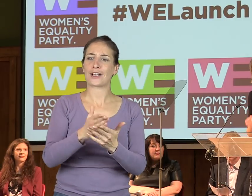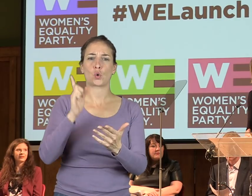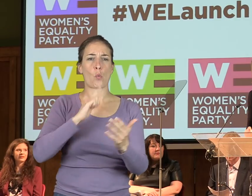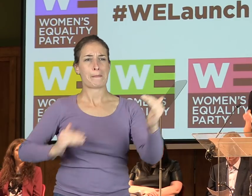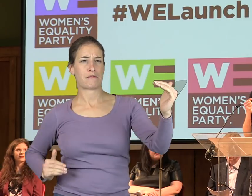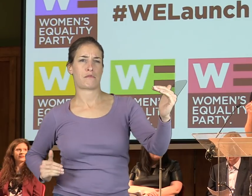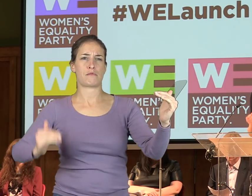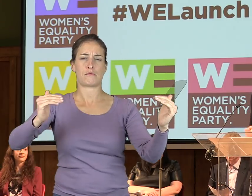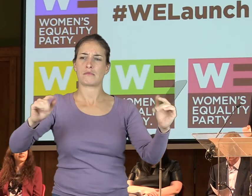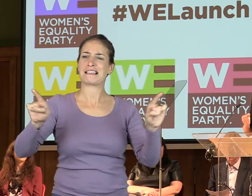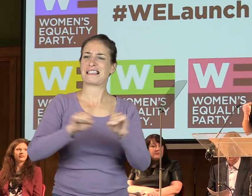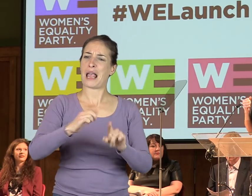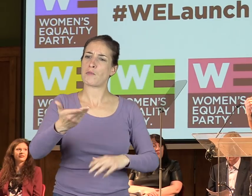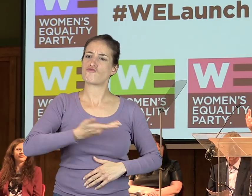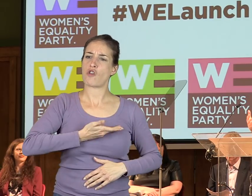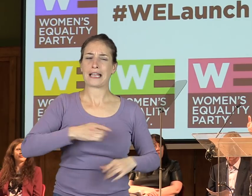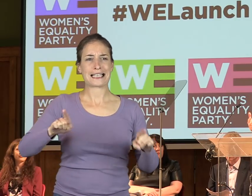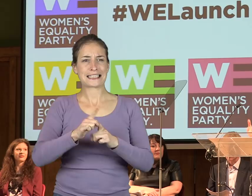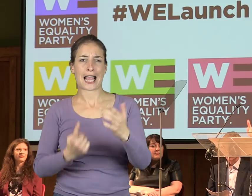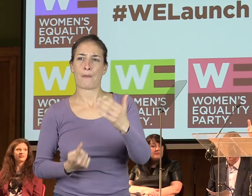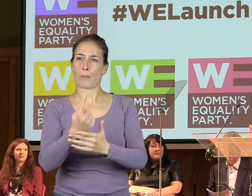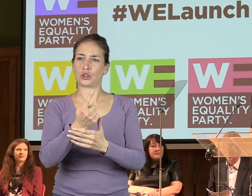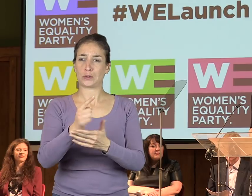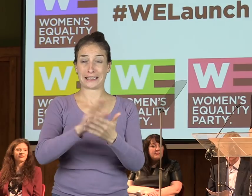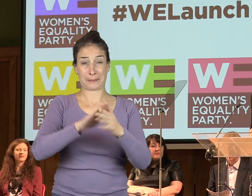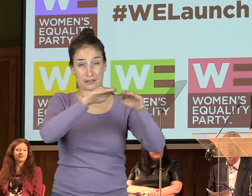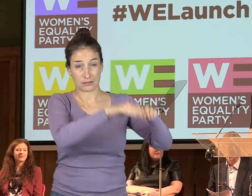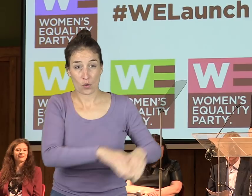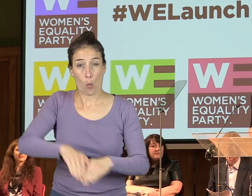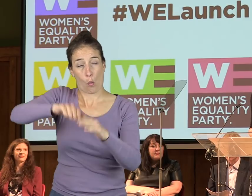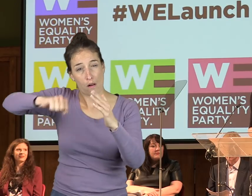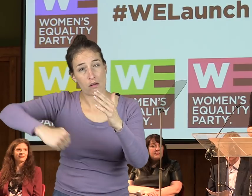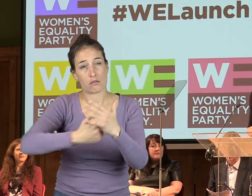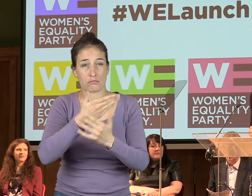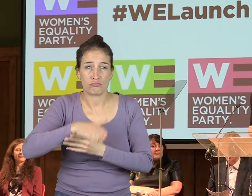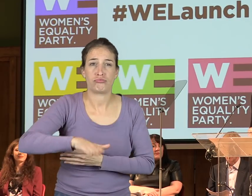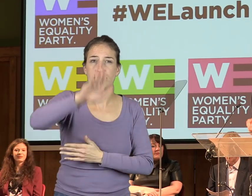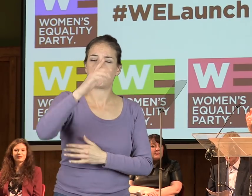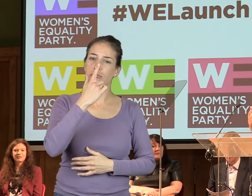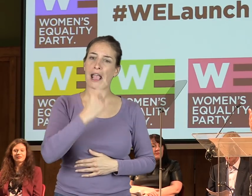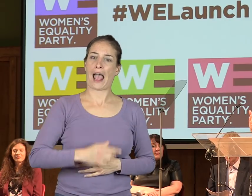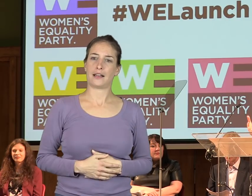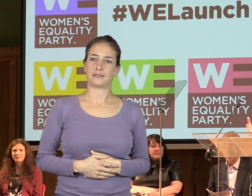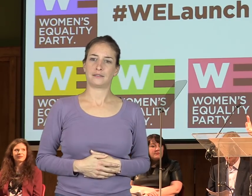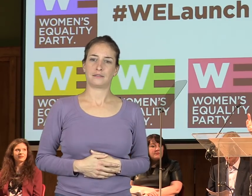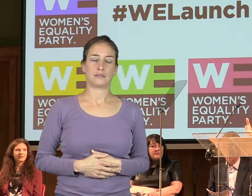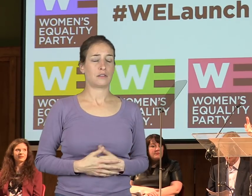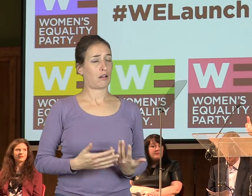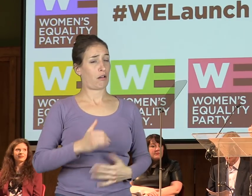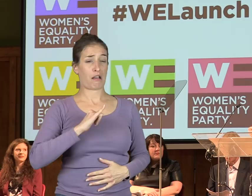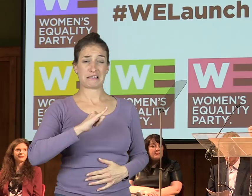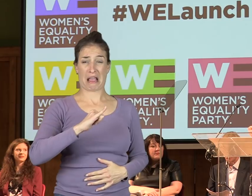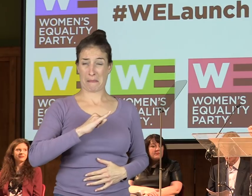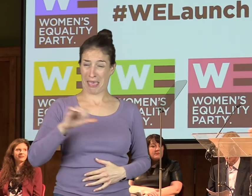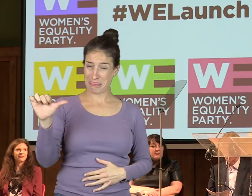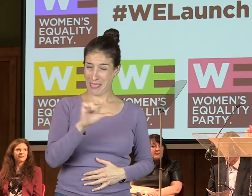and opportunities as men so that all can flourish. On behalf of the many thousands who, like me, jumped at the chance